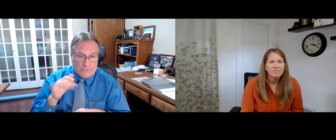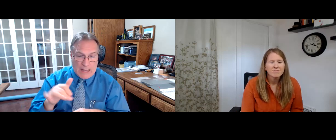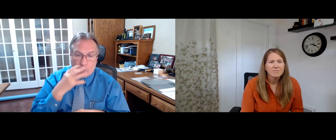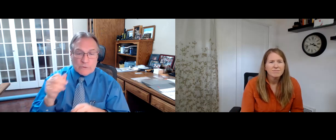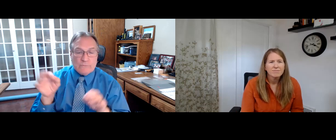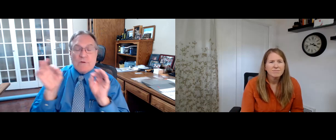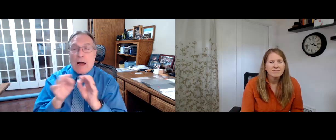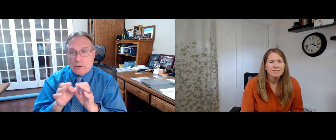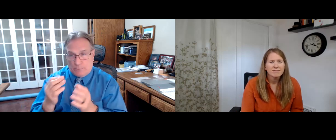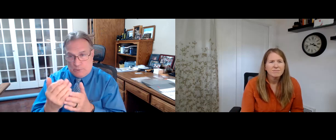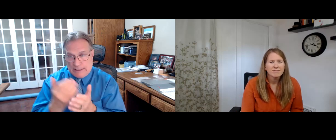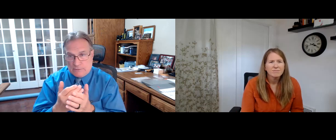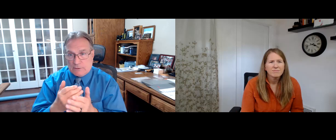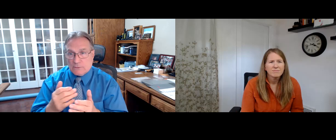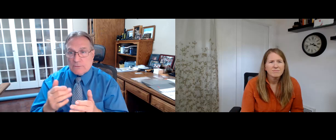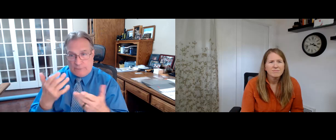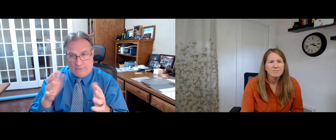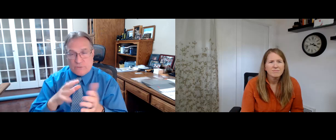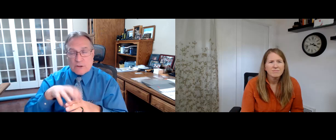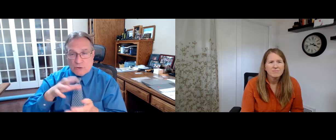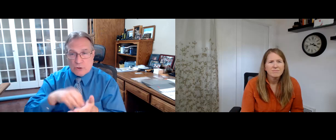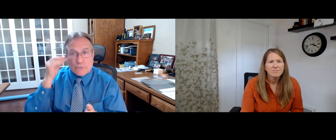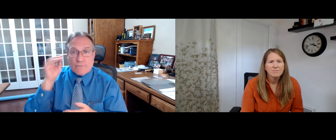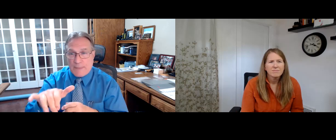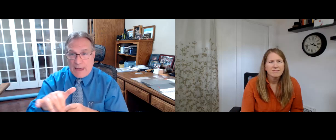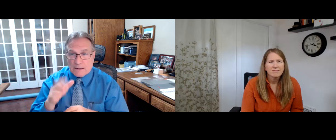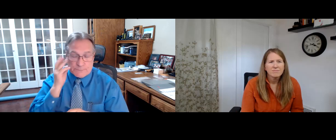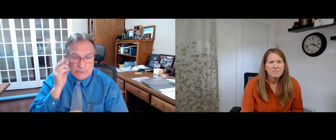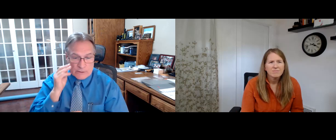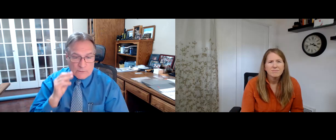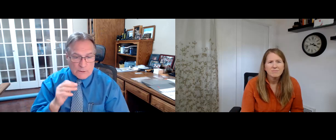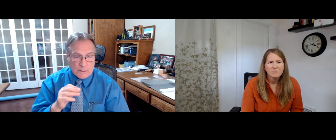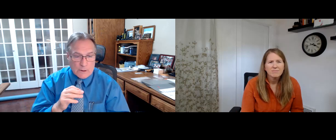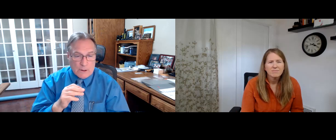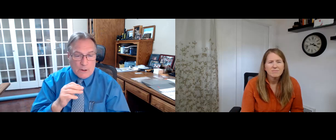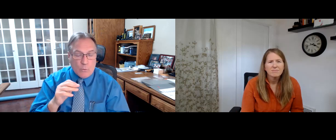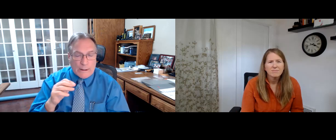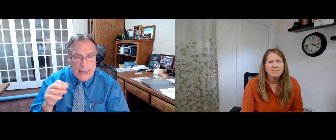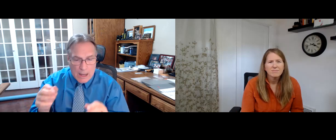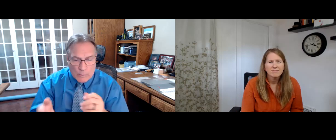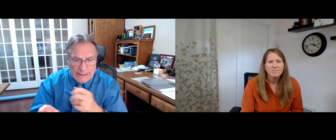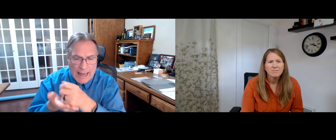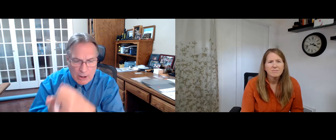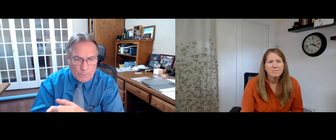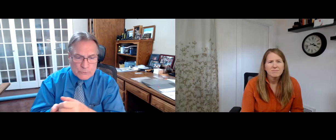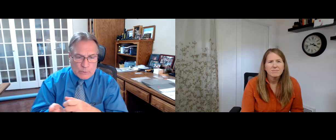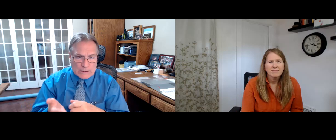that it was valuable lessons that they learned from that experience. What helped